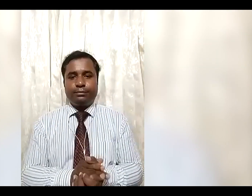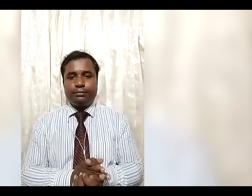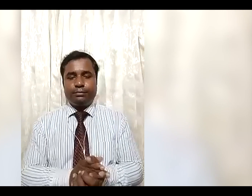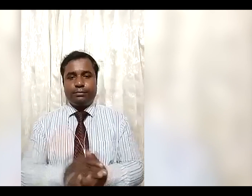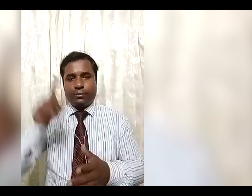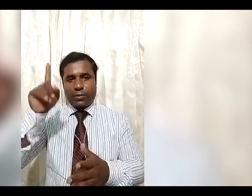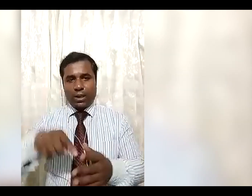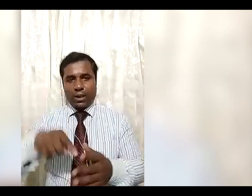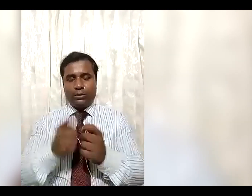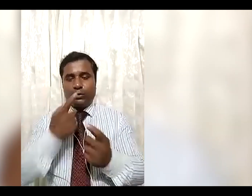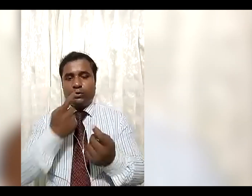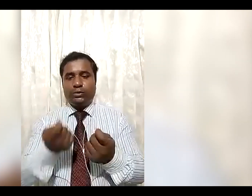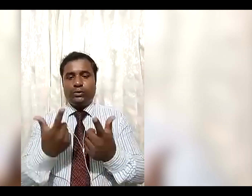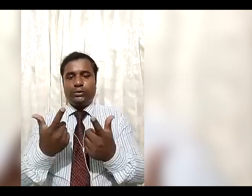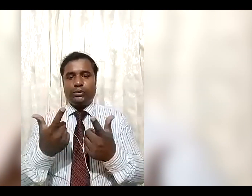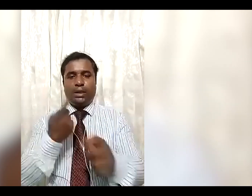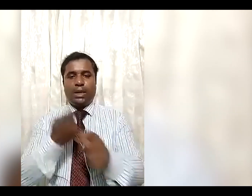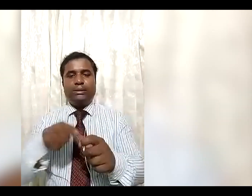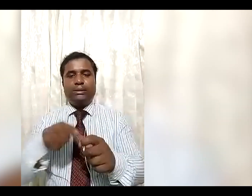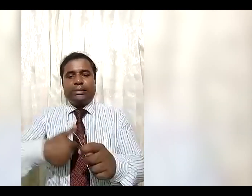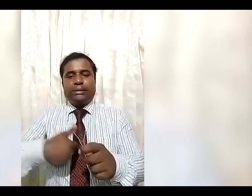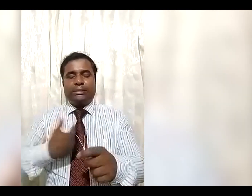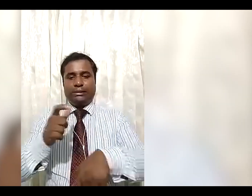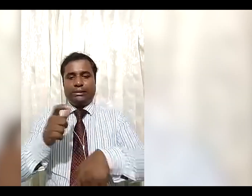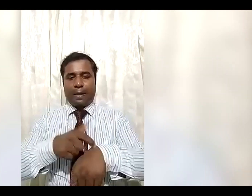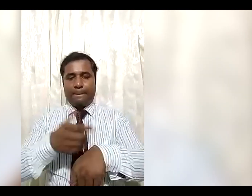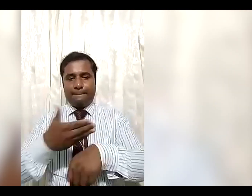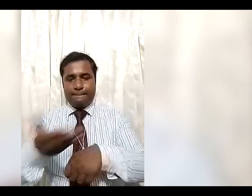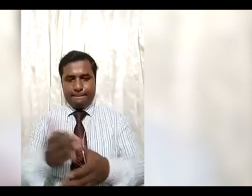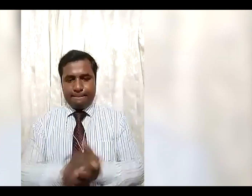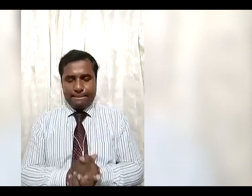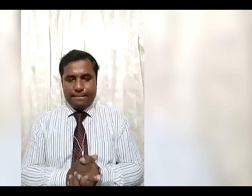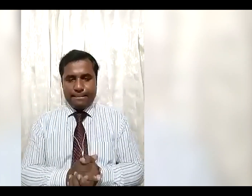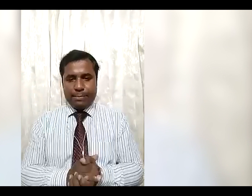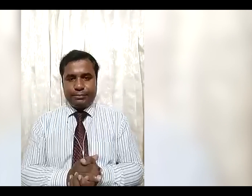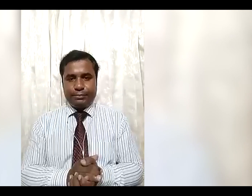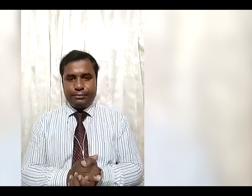free speech, dissent, peaceful protest. Eventually,